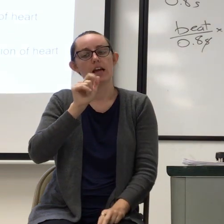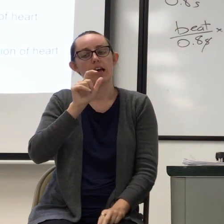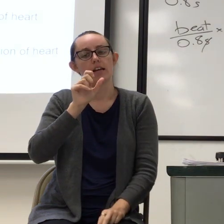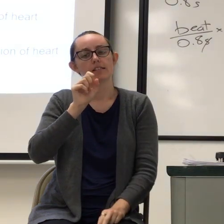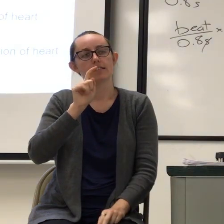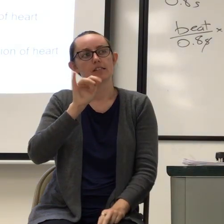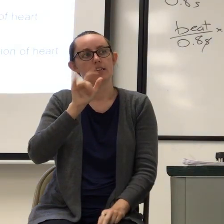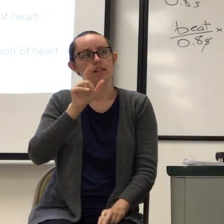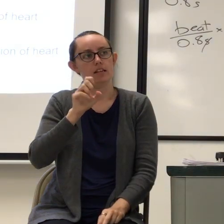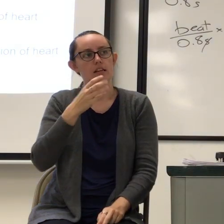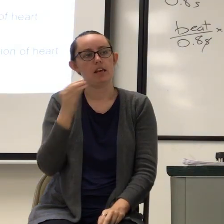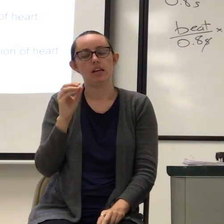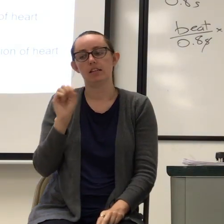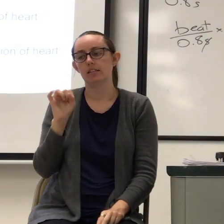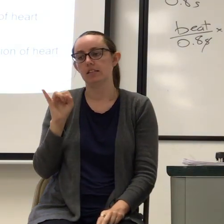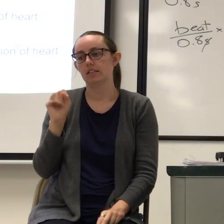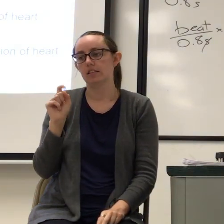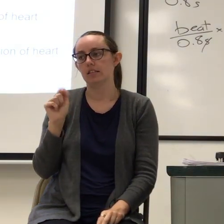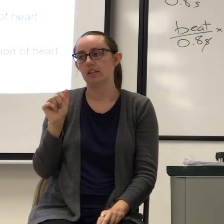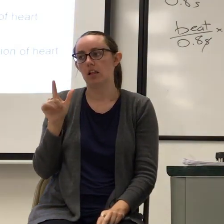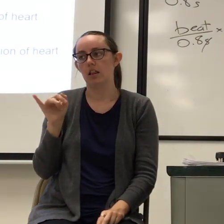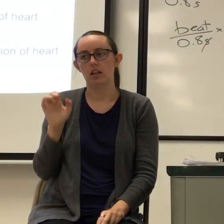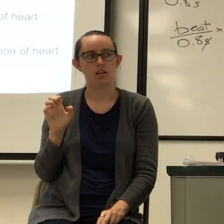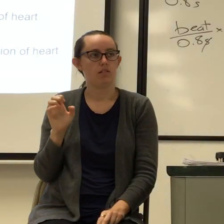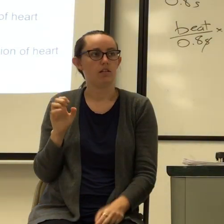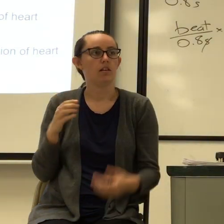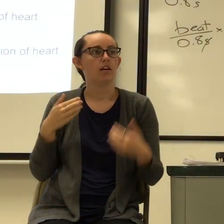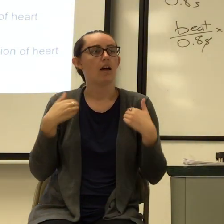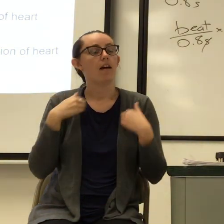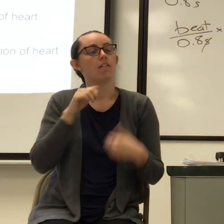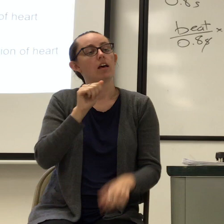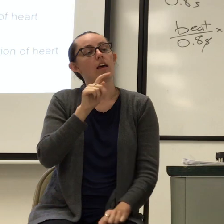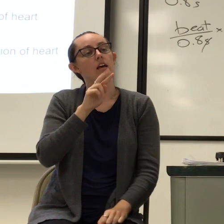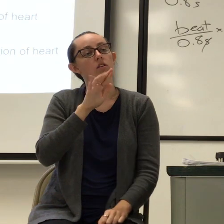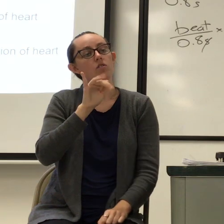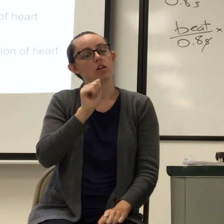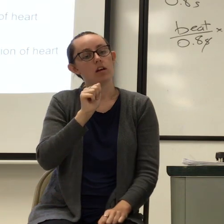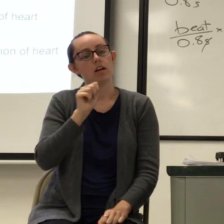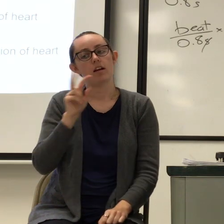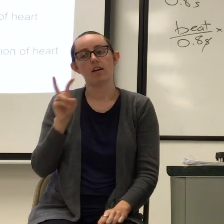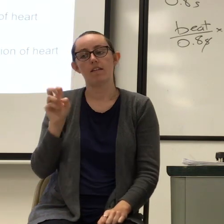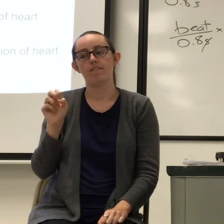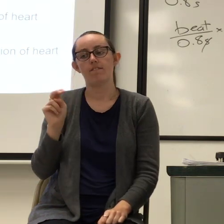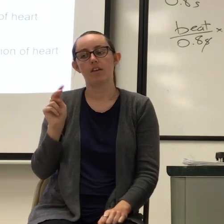You have the atria, and you have the ventricles, or four chambers.